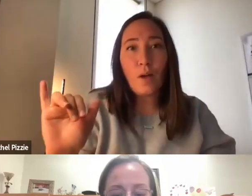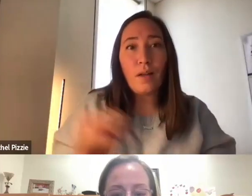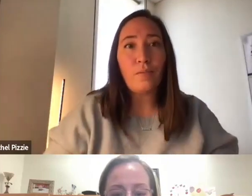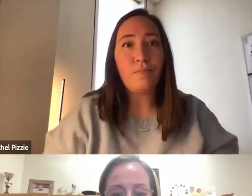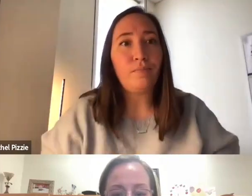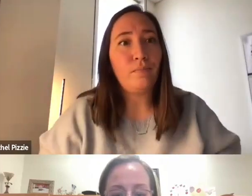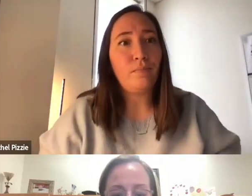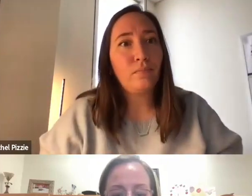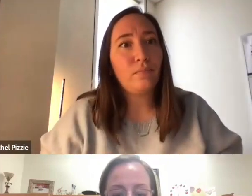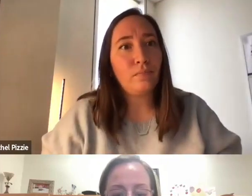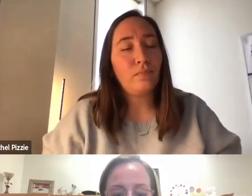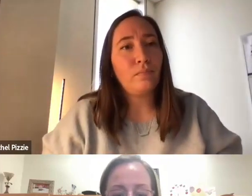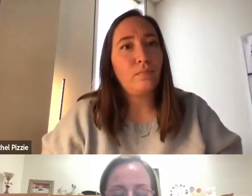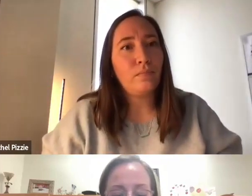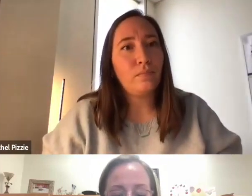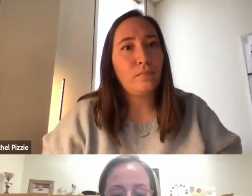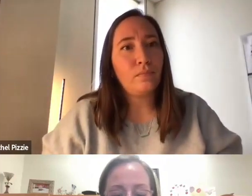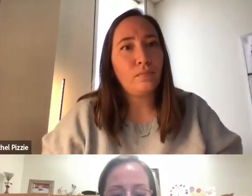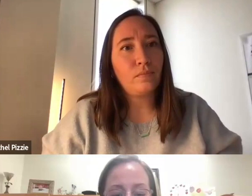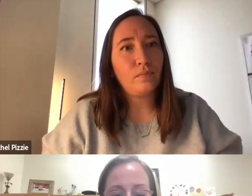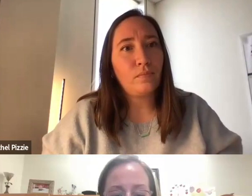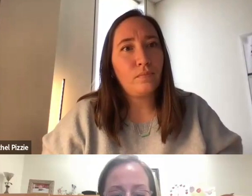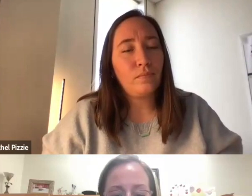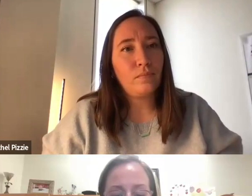kind of functional correlations as well?